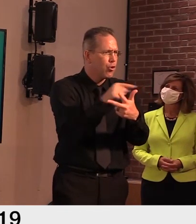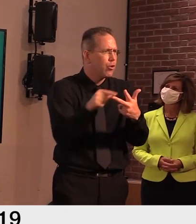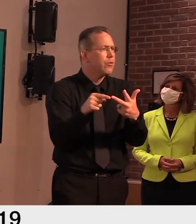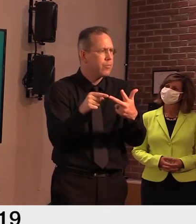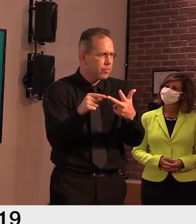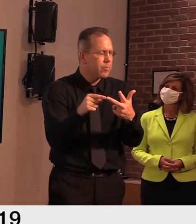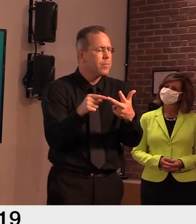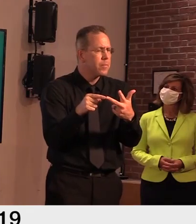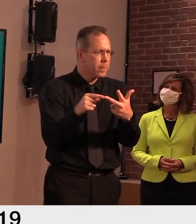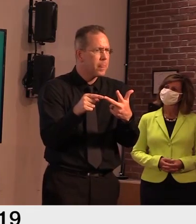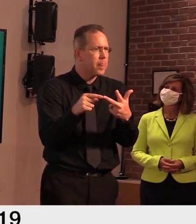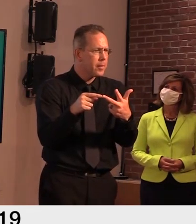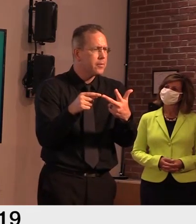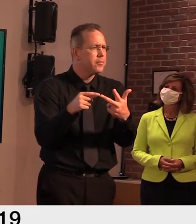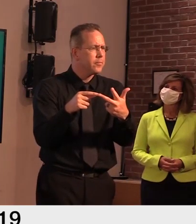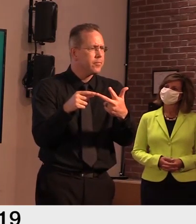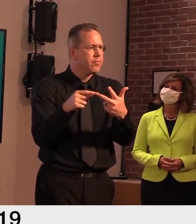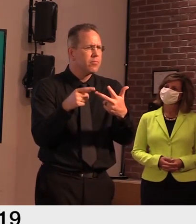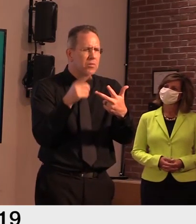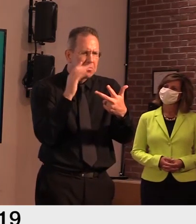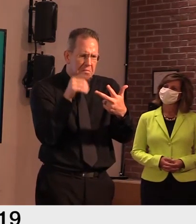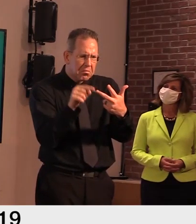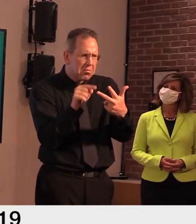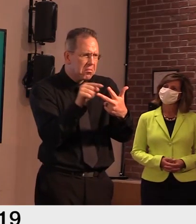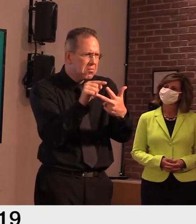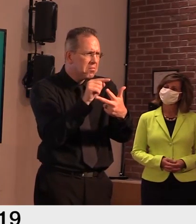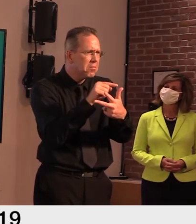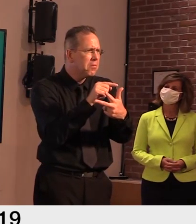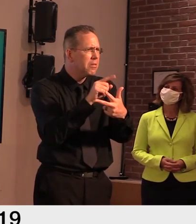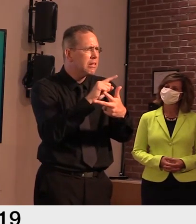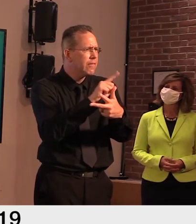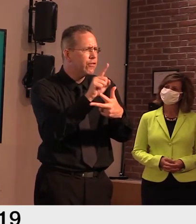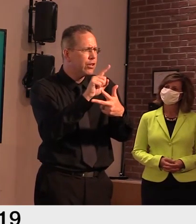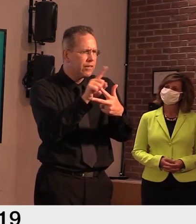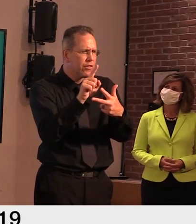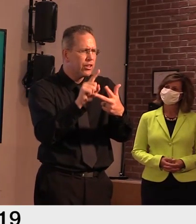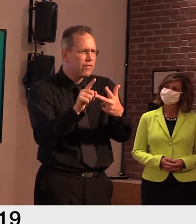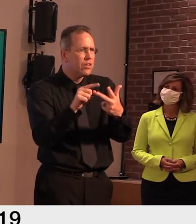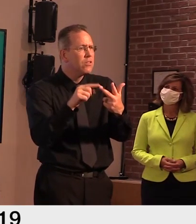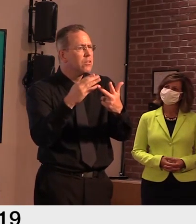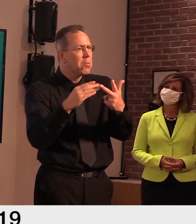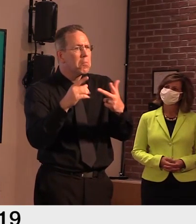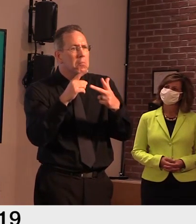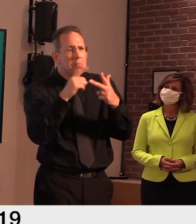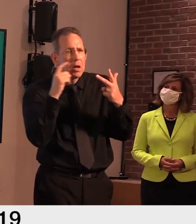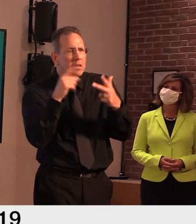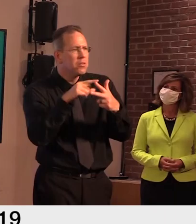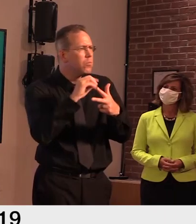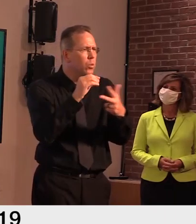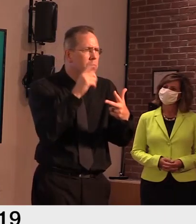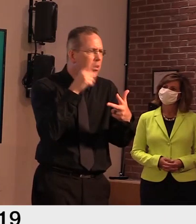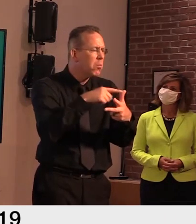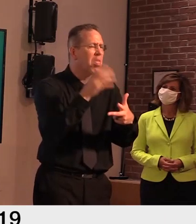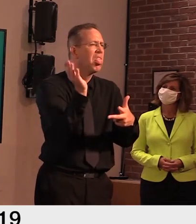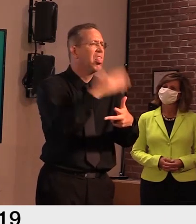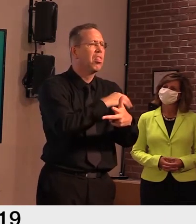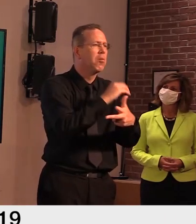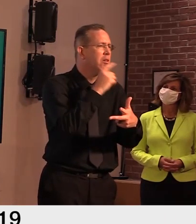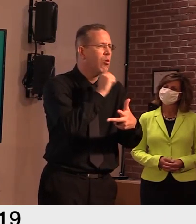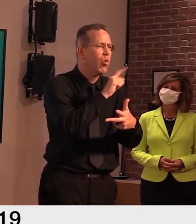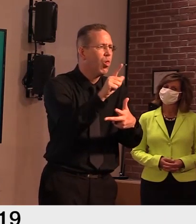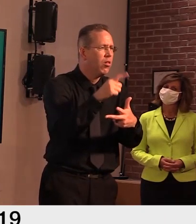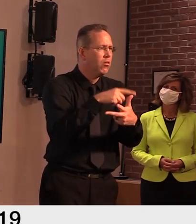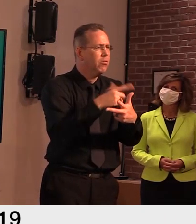China, in Italy, and in New York City, and compared how they each fared with the